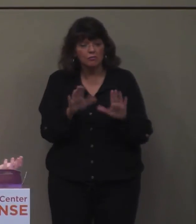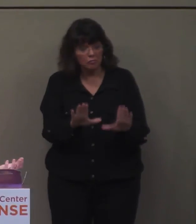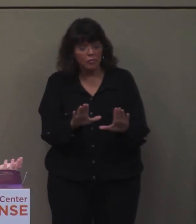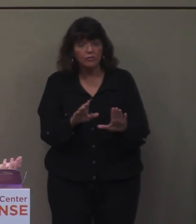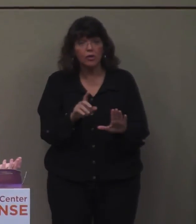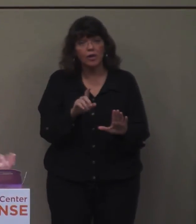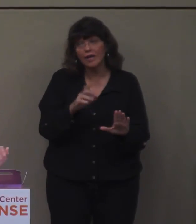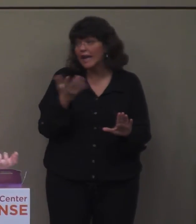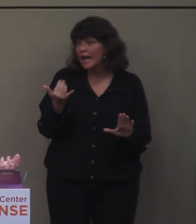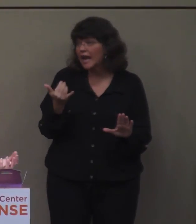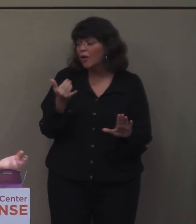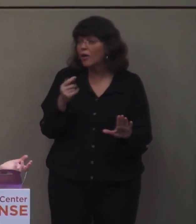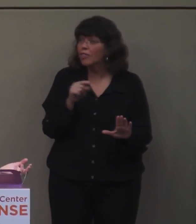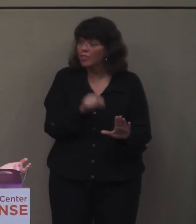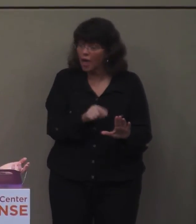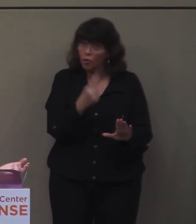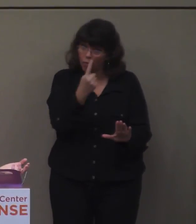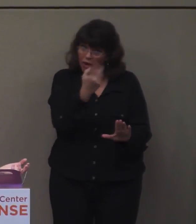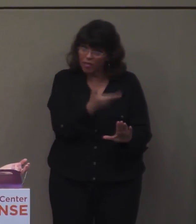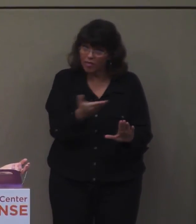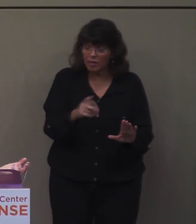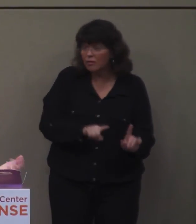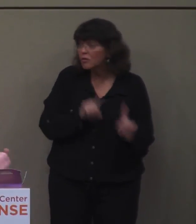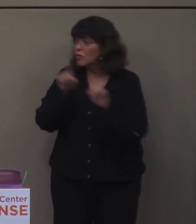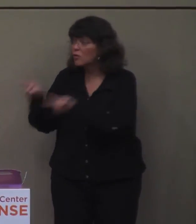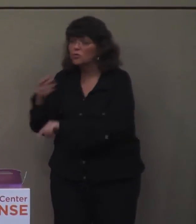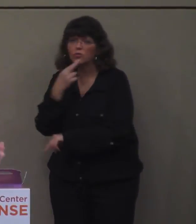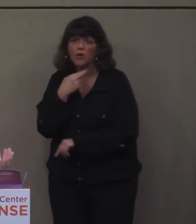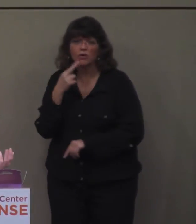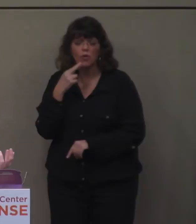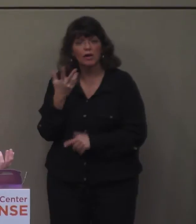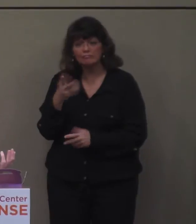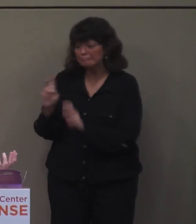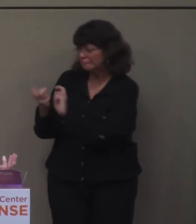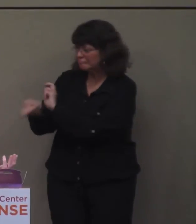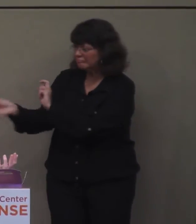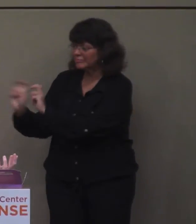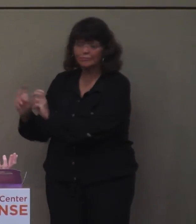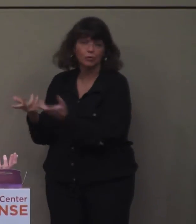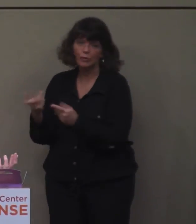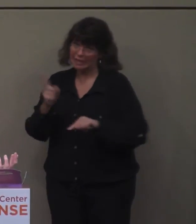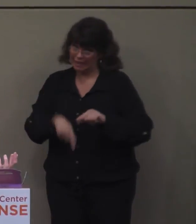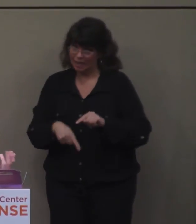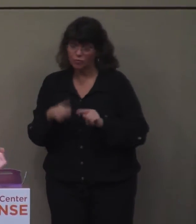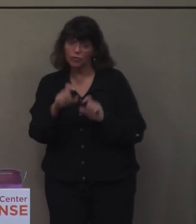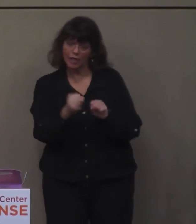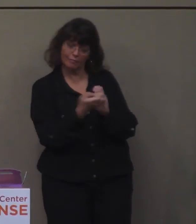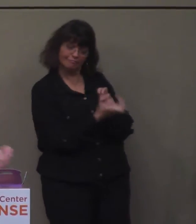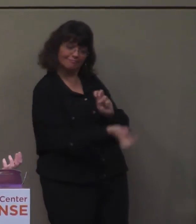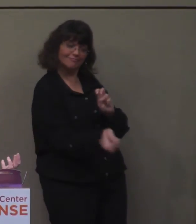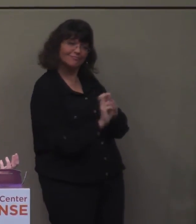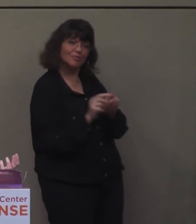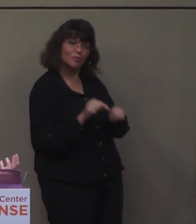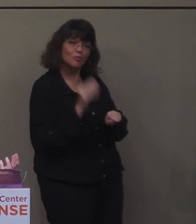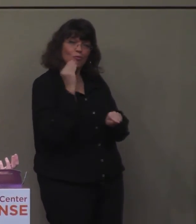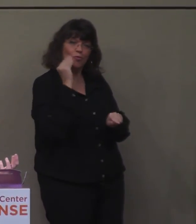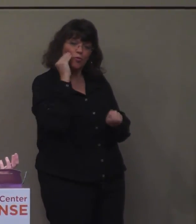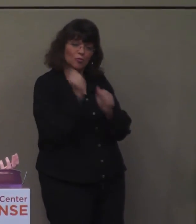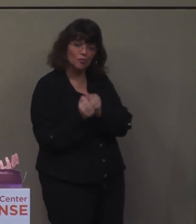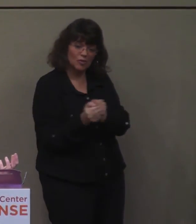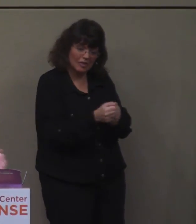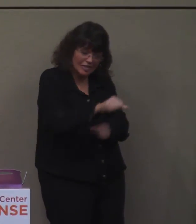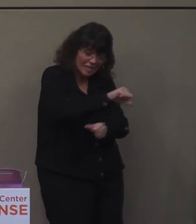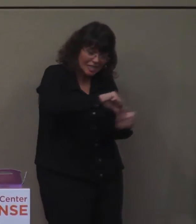around the table and talk about what are we grateful for today. You know, we can reflect on what are our goals for the next year. How do we want to be a light to others